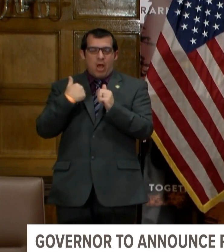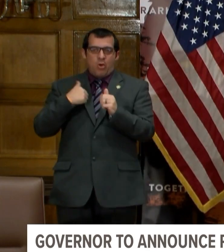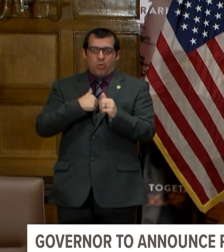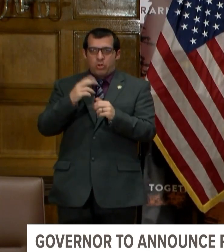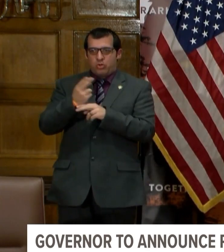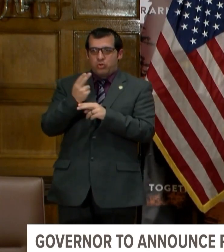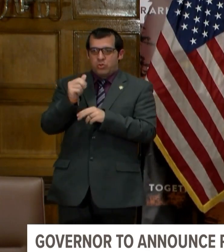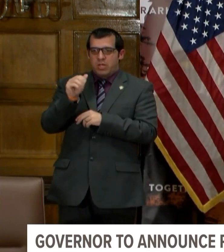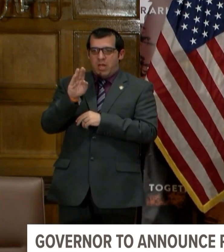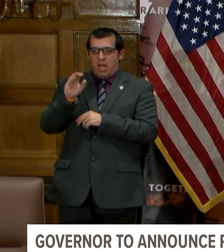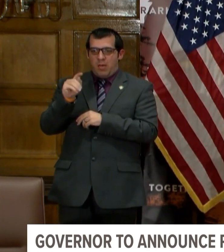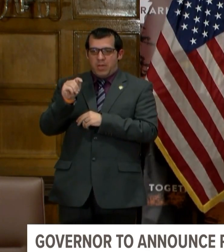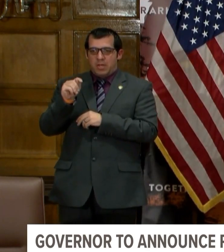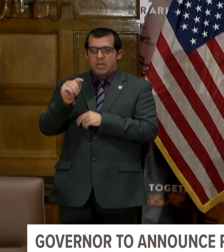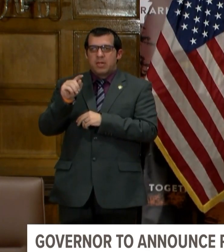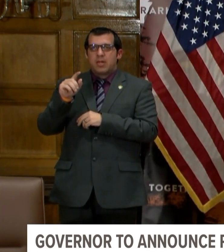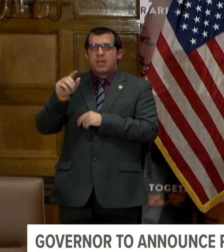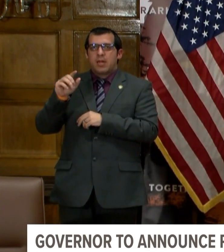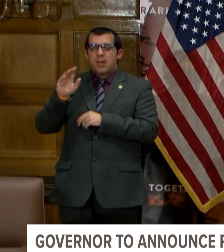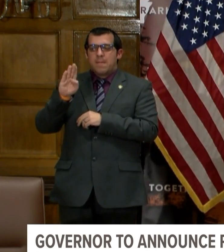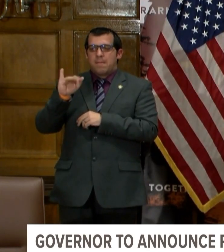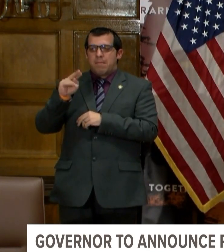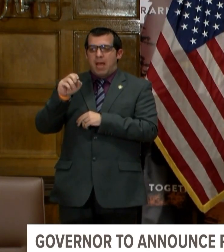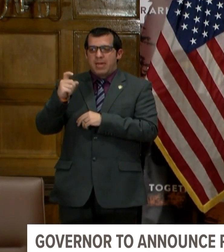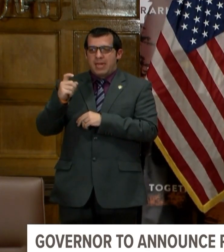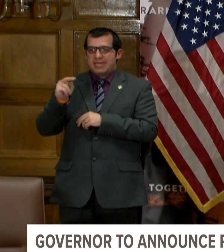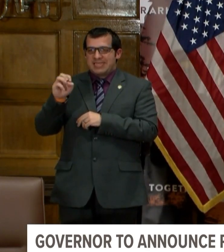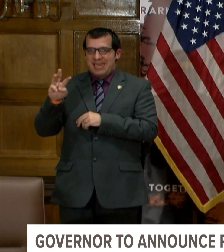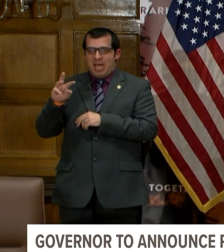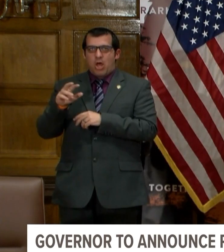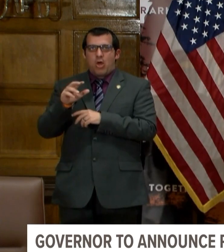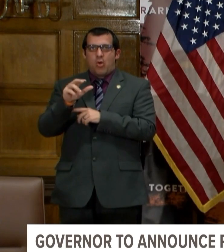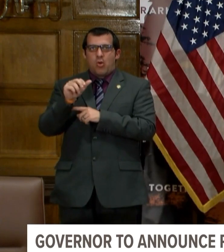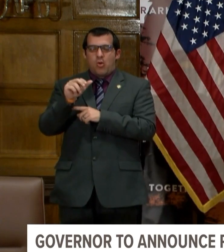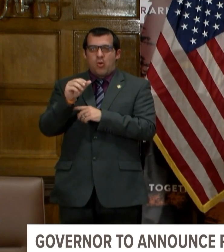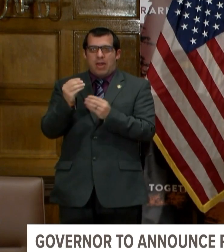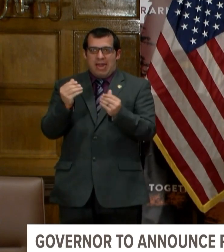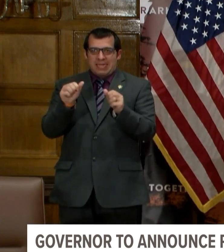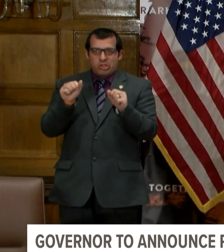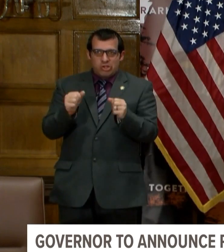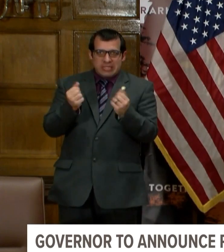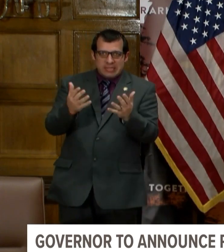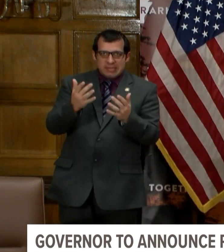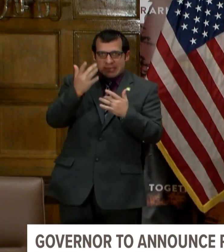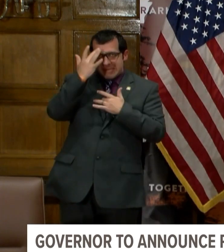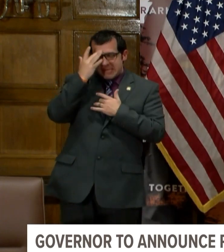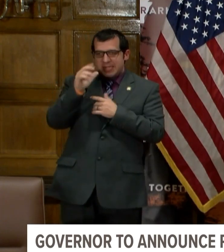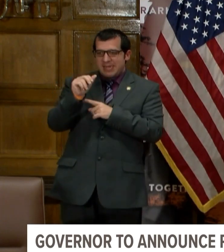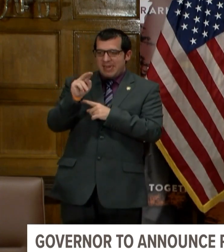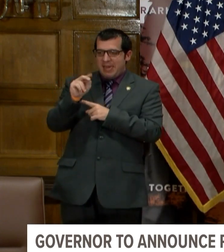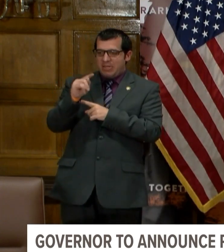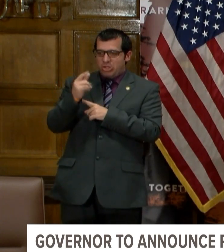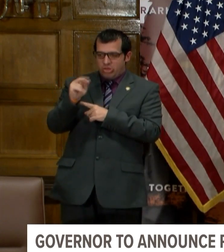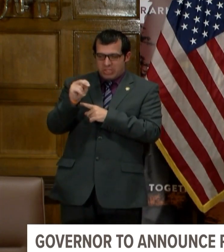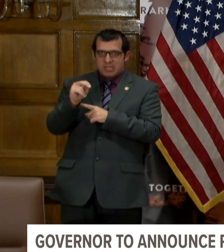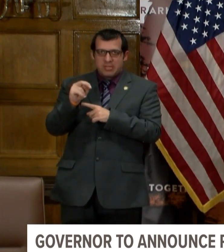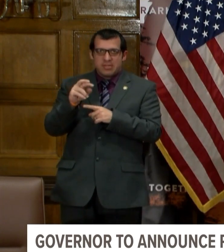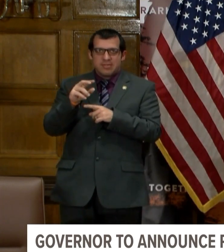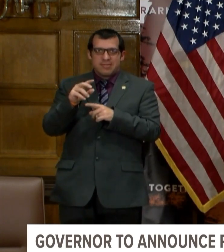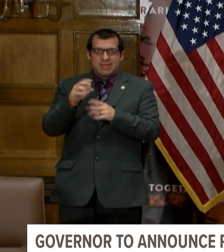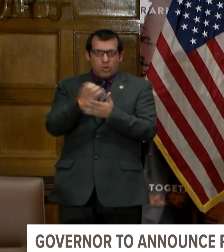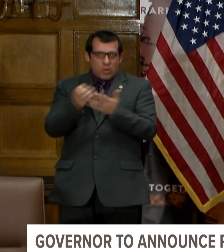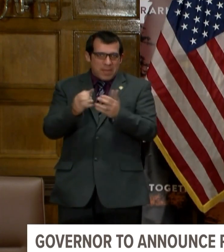Abbott Binax Now Antigen rapid test equipment. And as I make